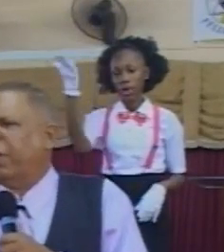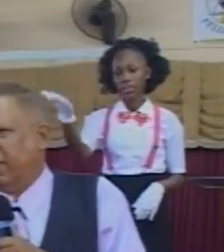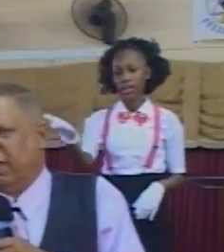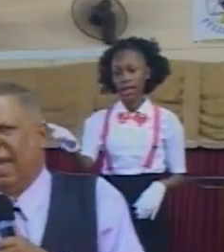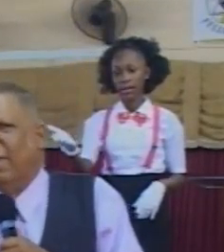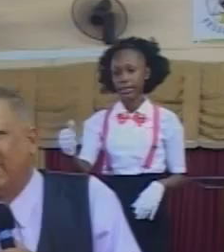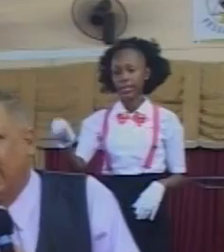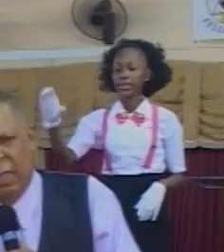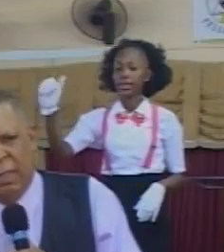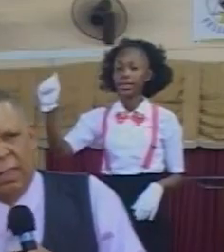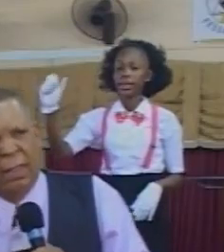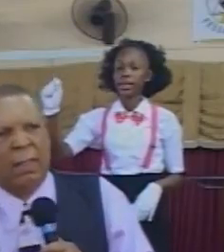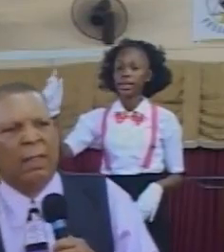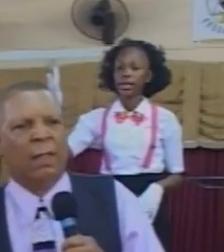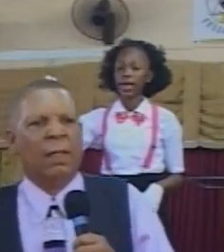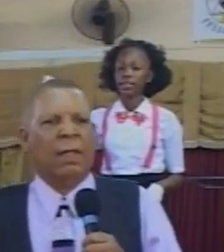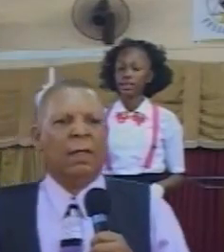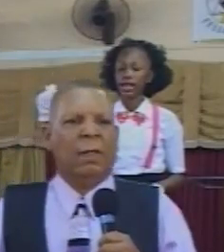open and empty,